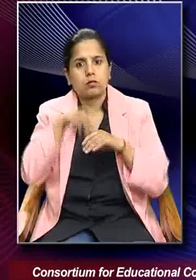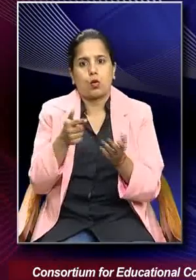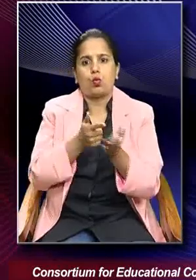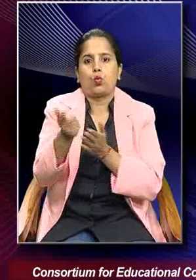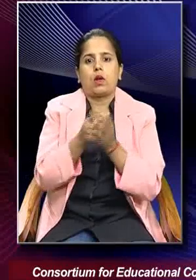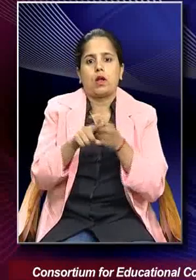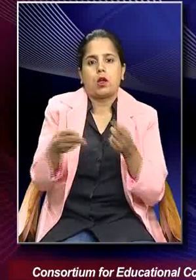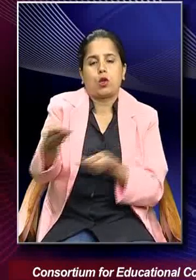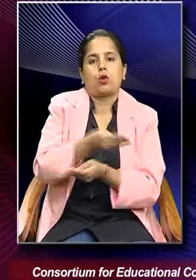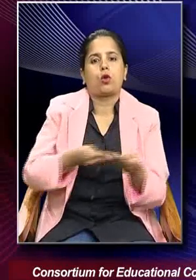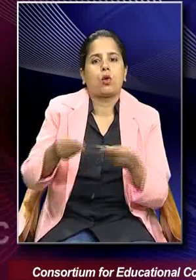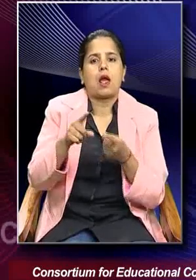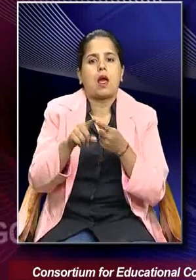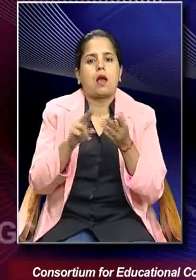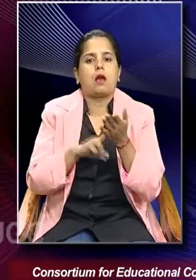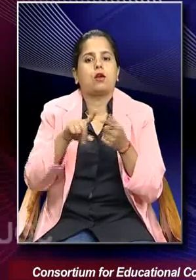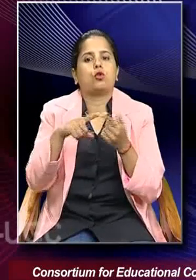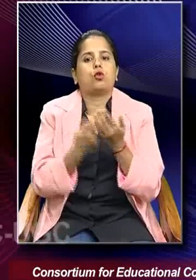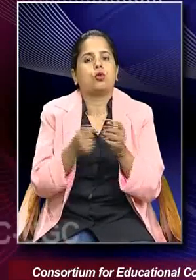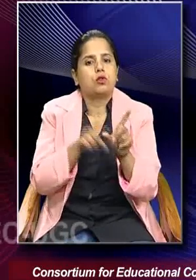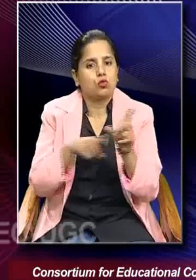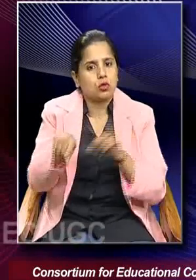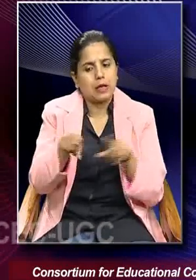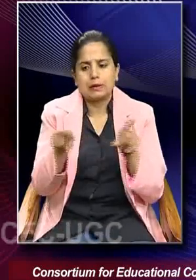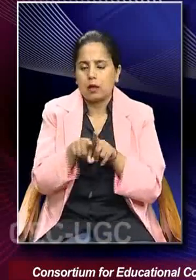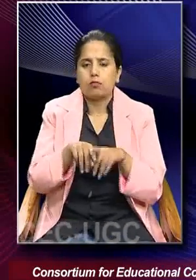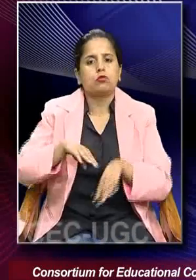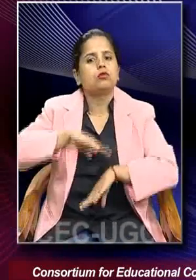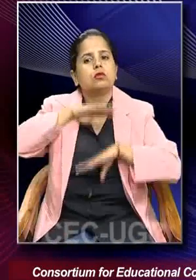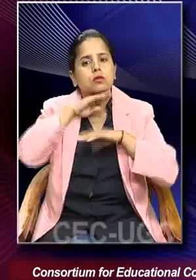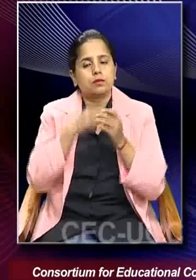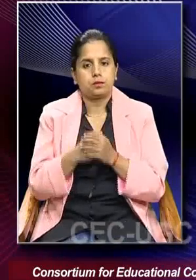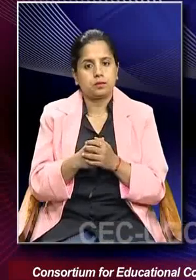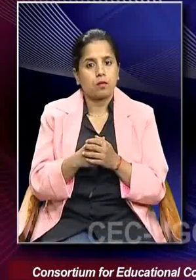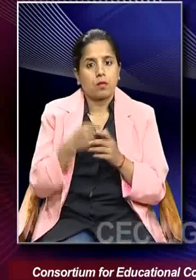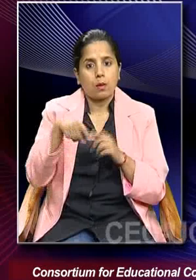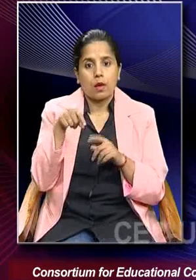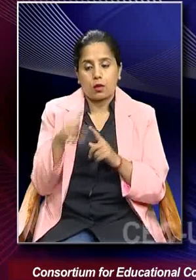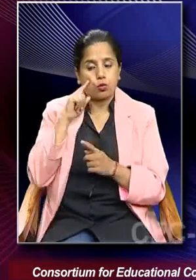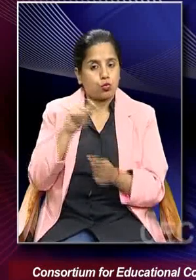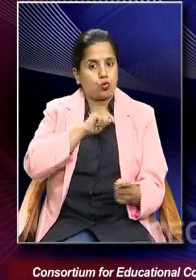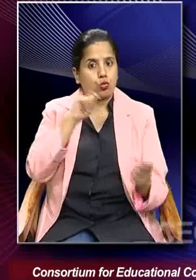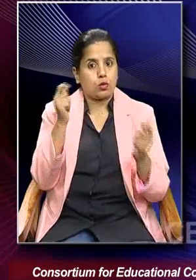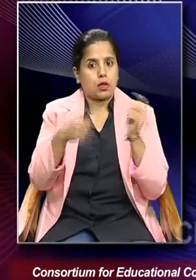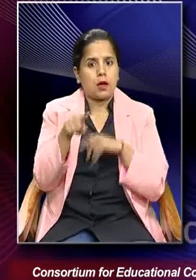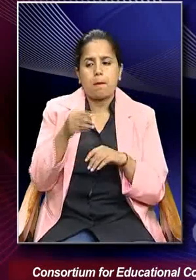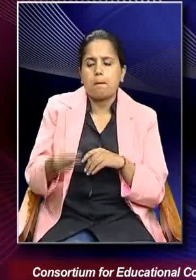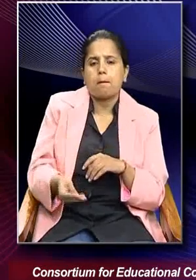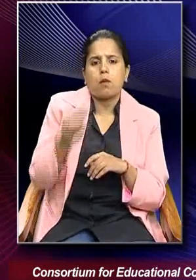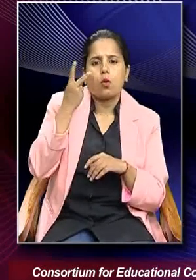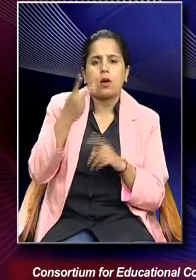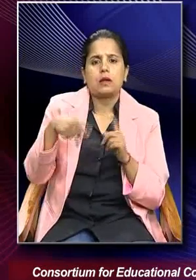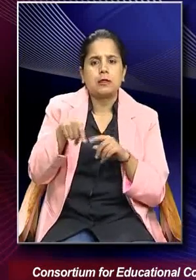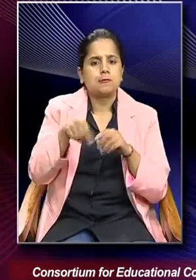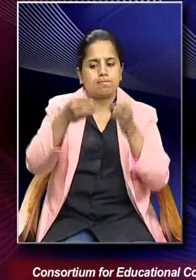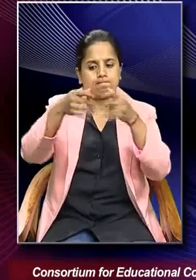are energy sufficient at the same time. So a transition which is more